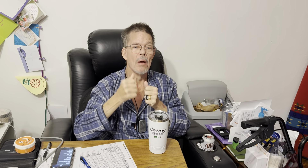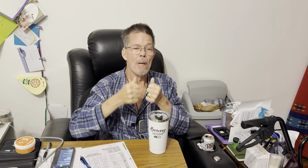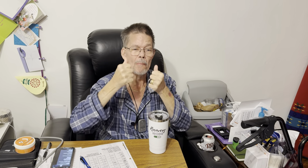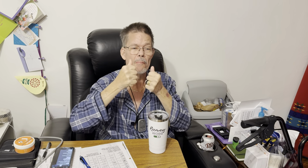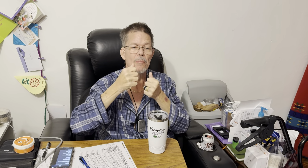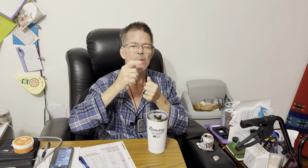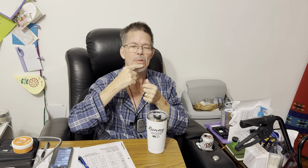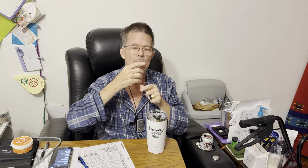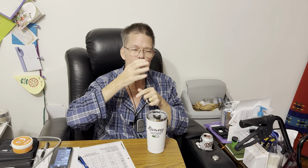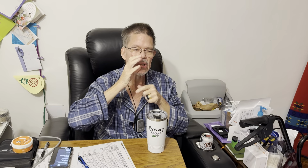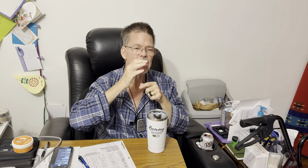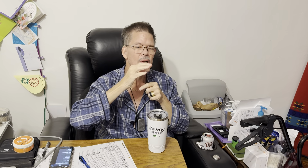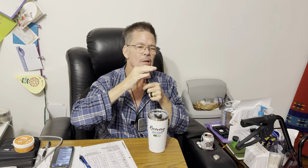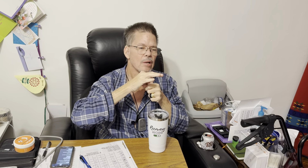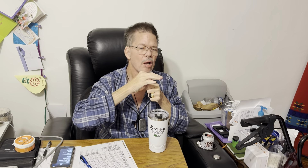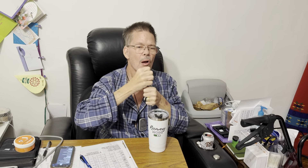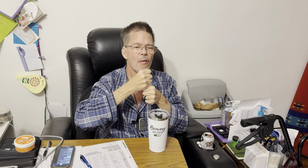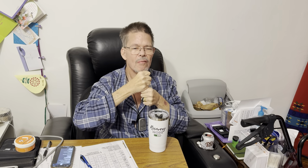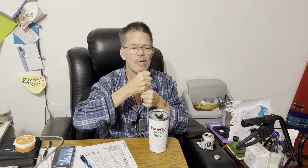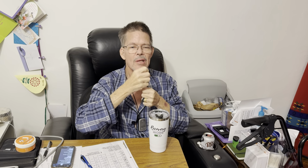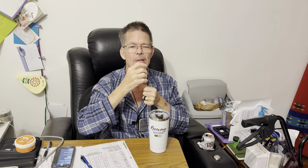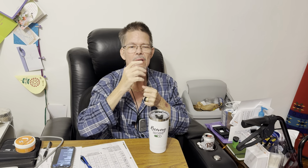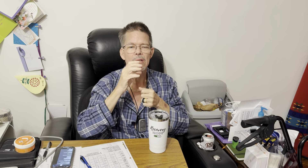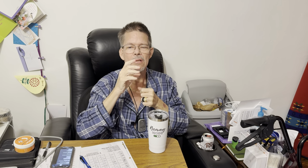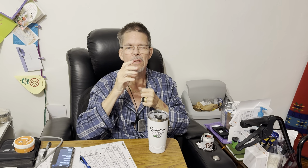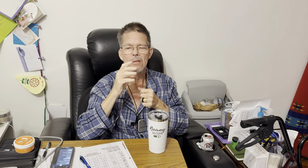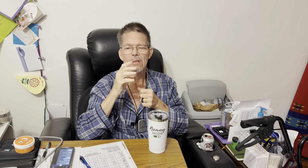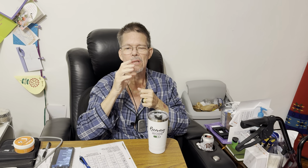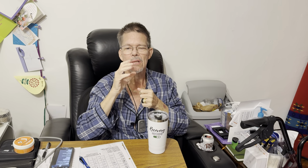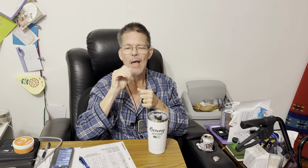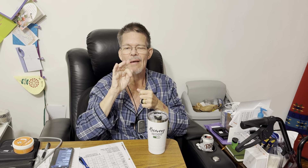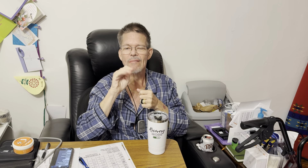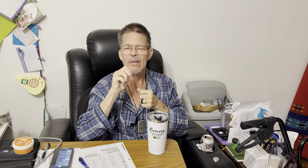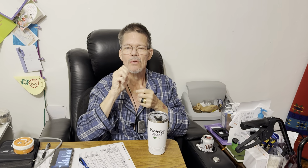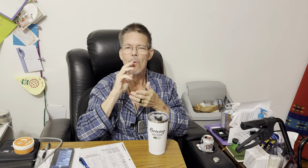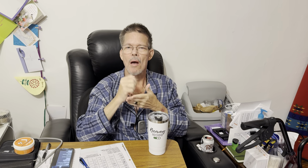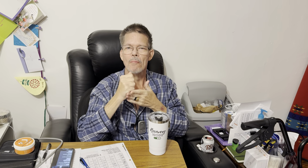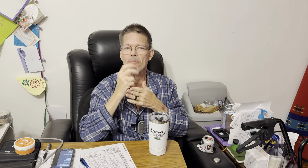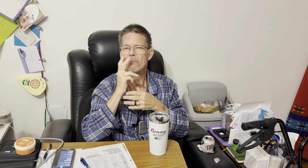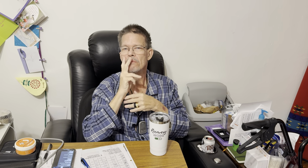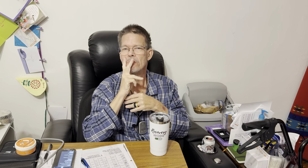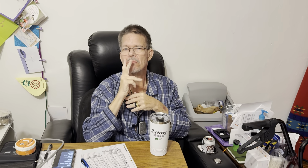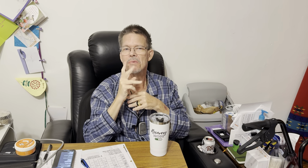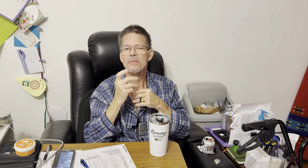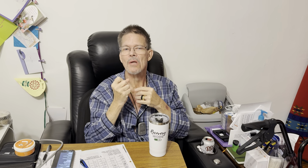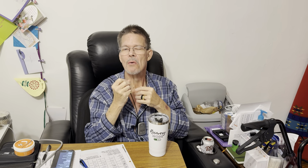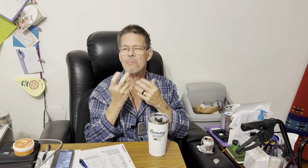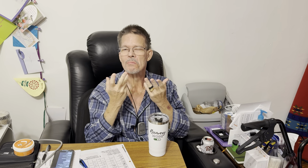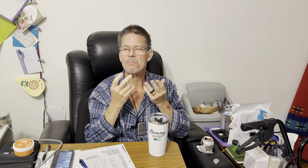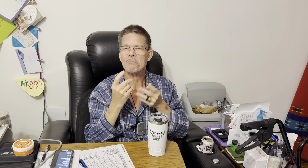Then we're going to watch it, and if it goes up after an hour, drink some stuff, and we'll see if that